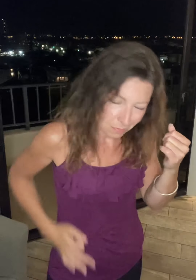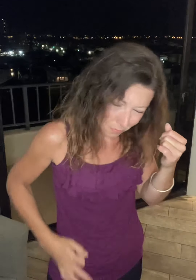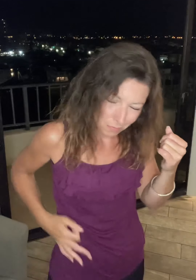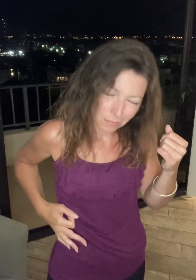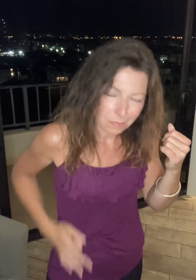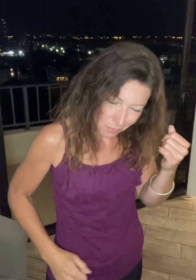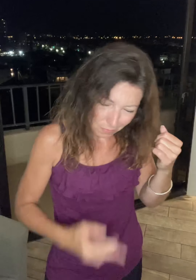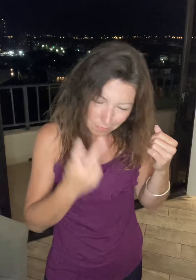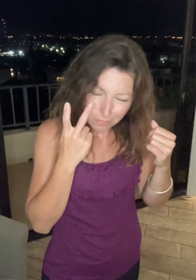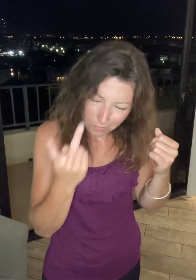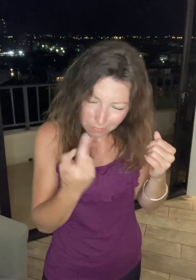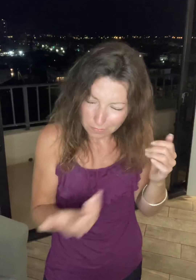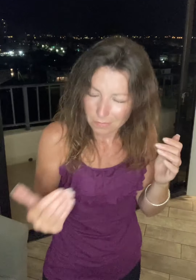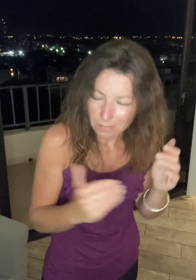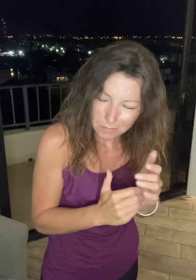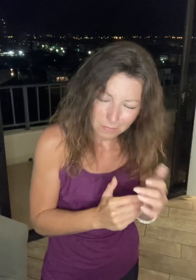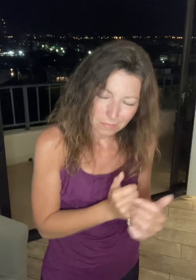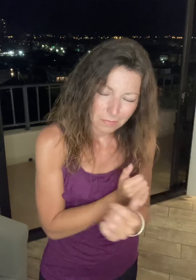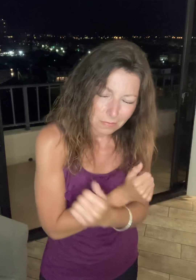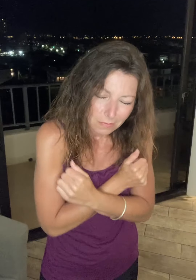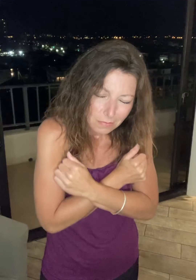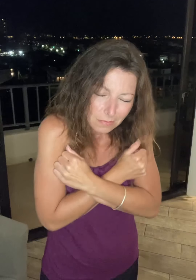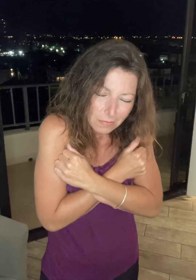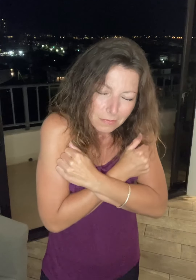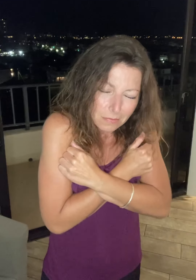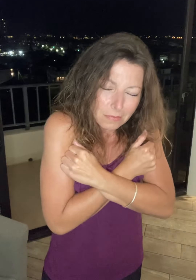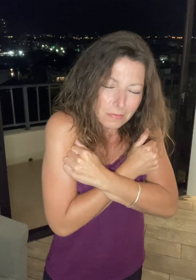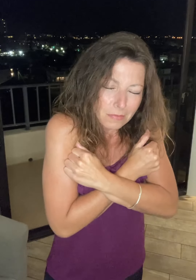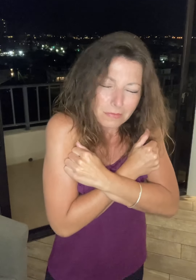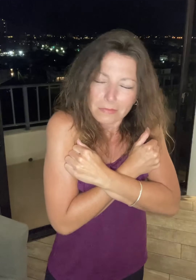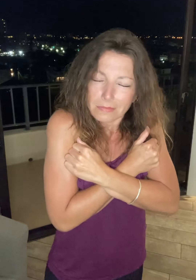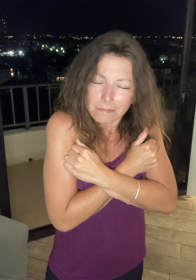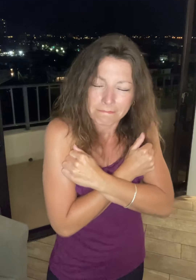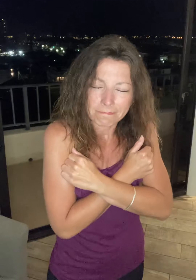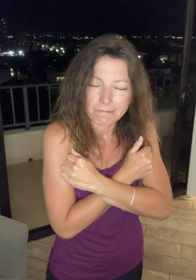See you again, my love's more. Yeah, my love's more.